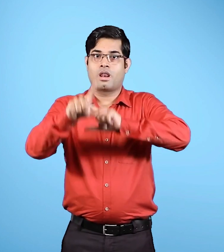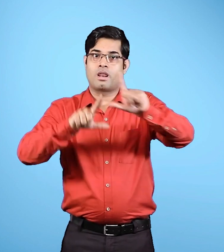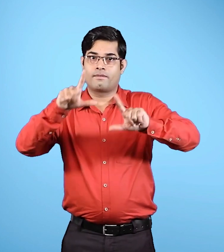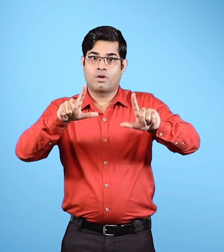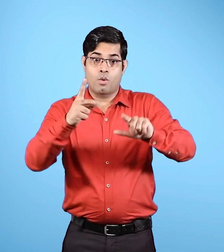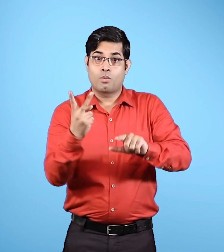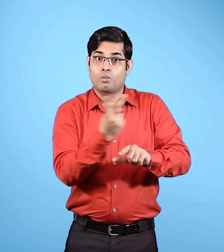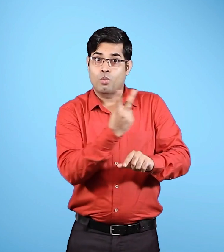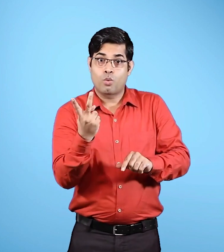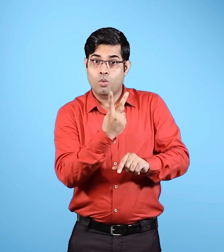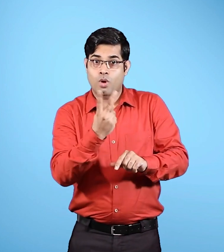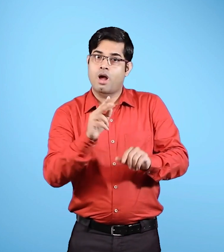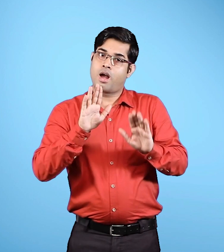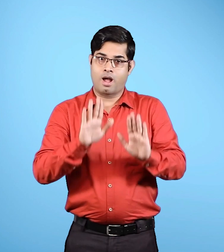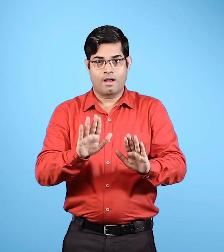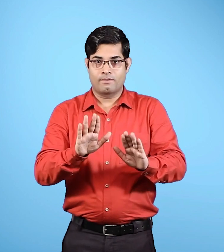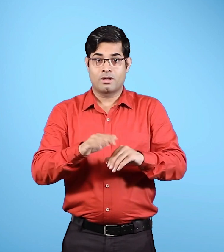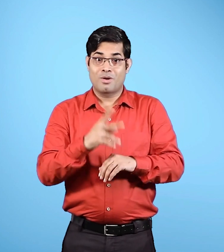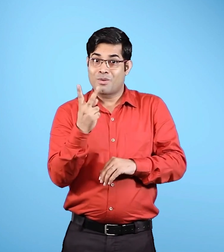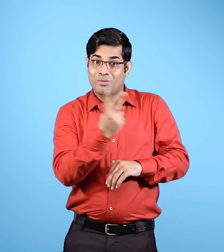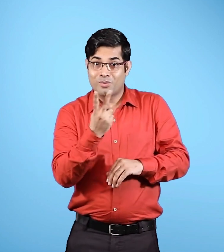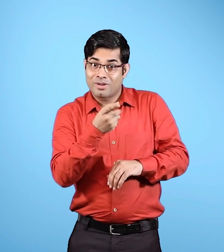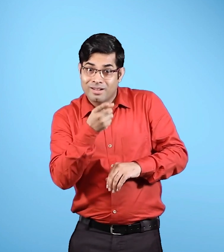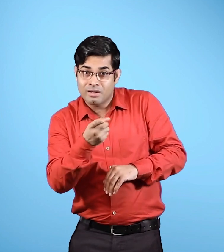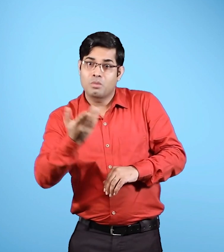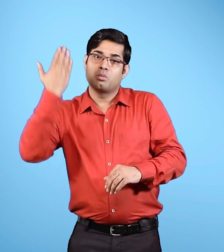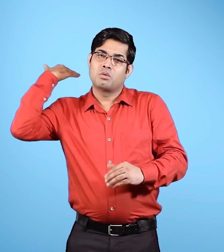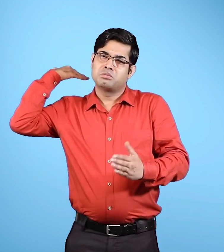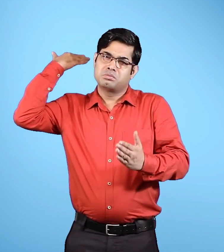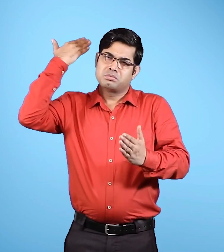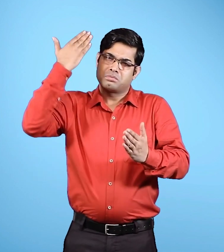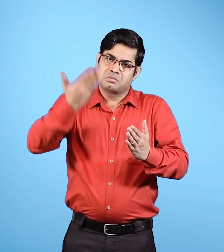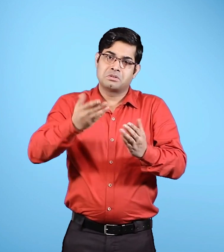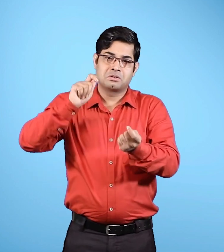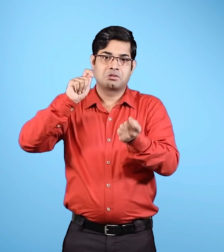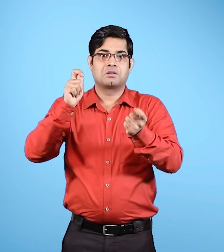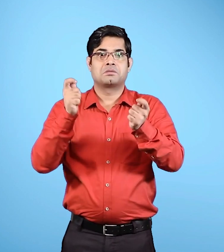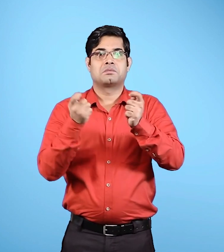Languages which were used as well as scripts have changed over time.